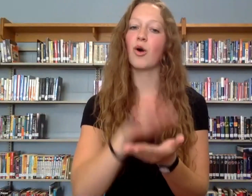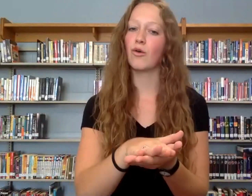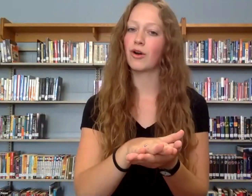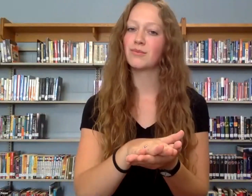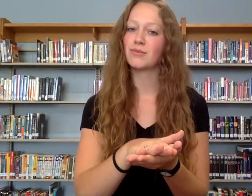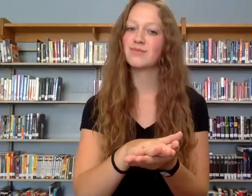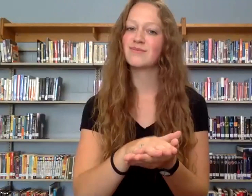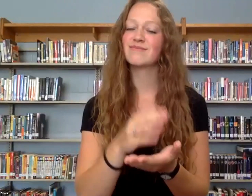over.